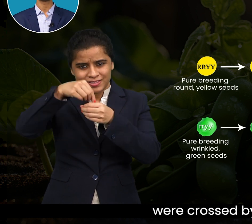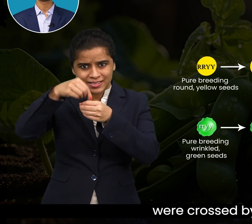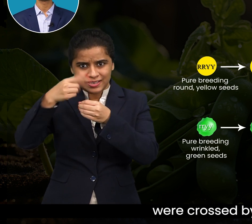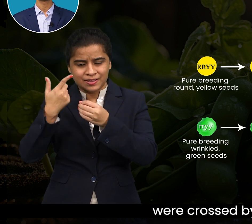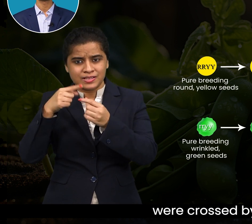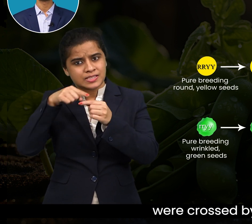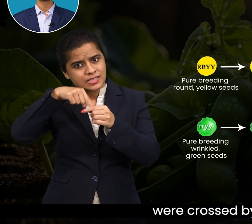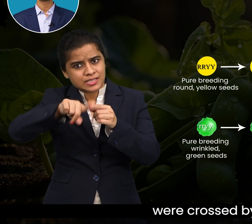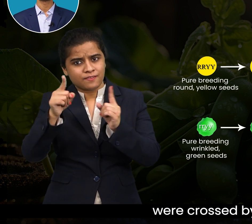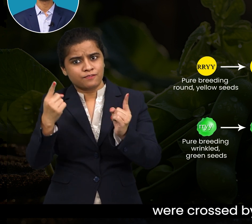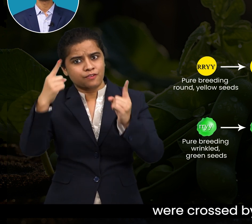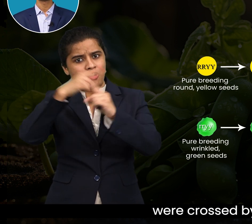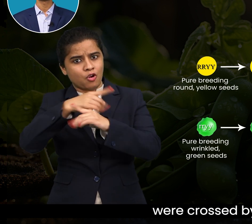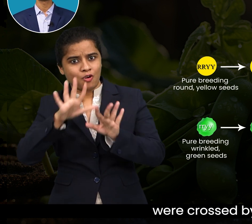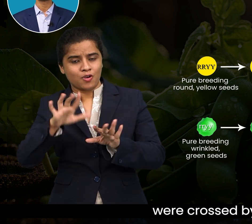self-pollination,